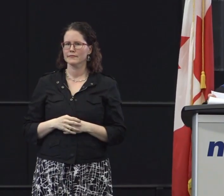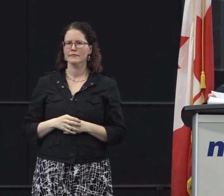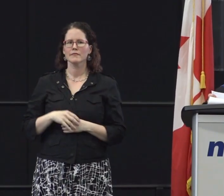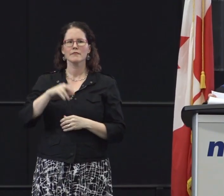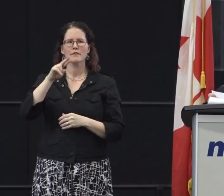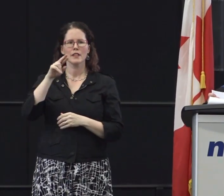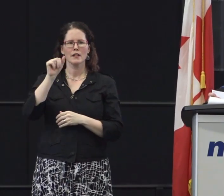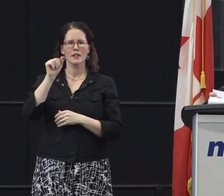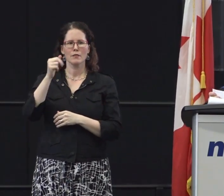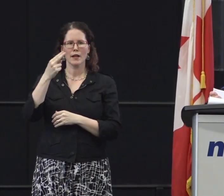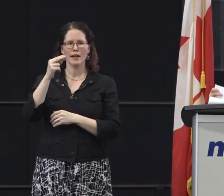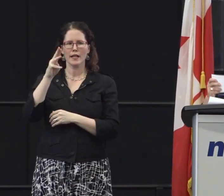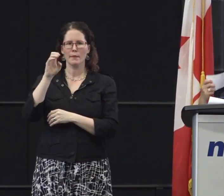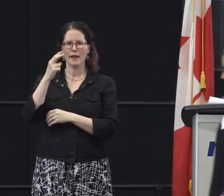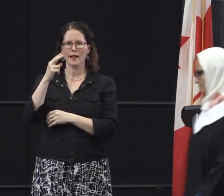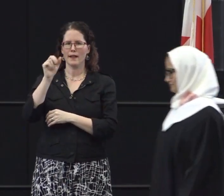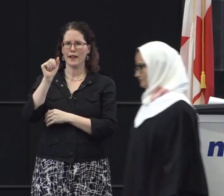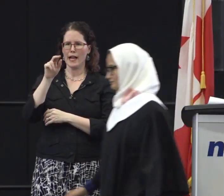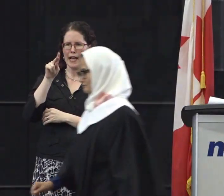Rahime Akbari.